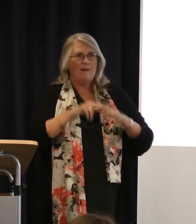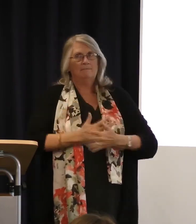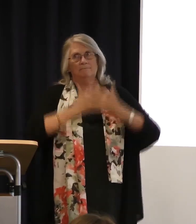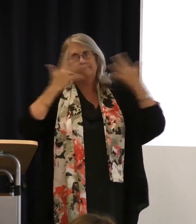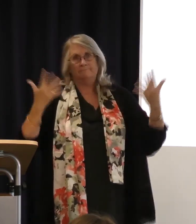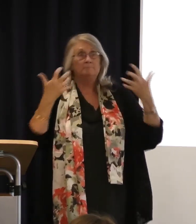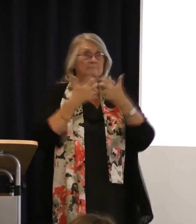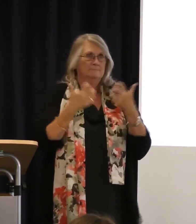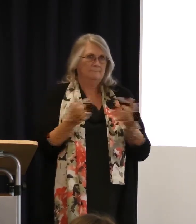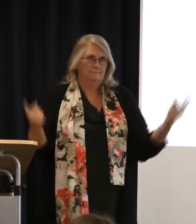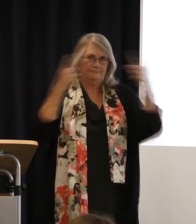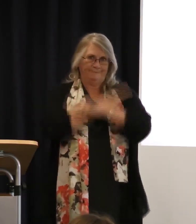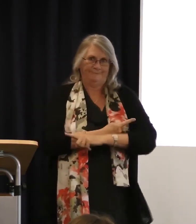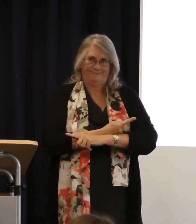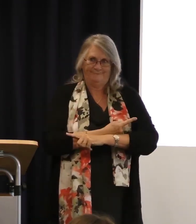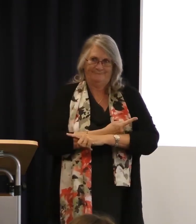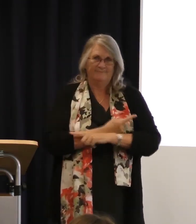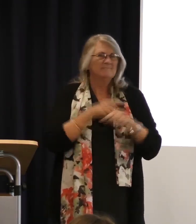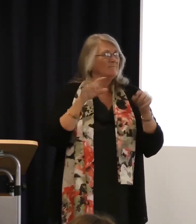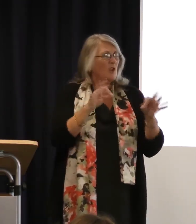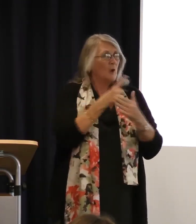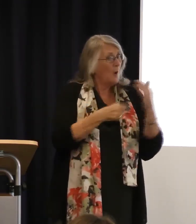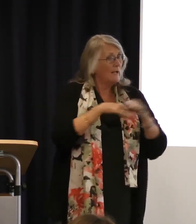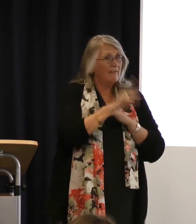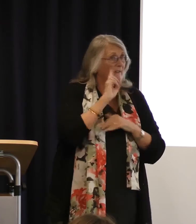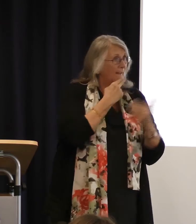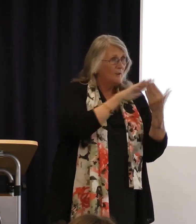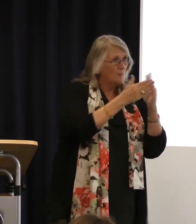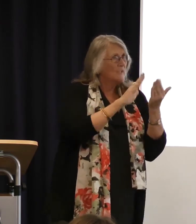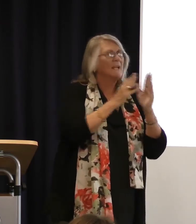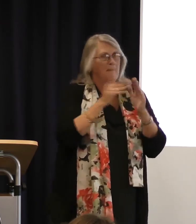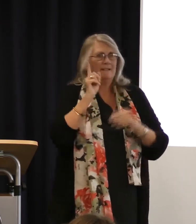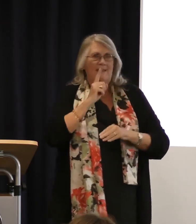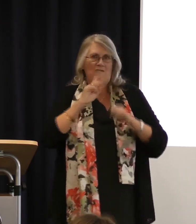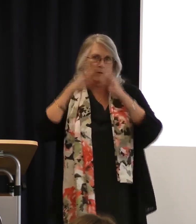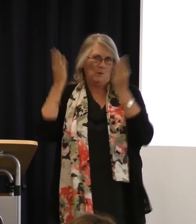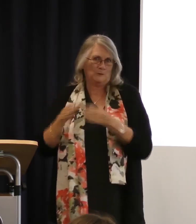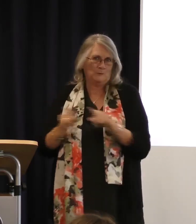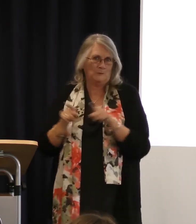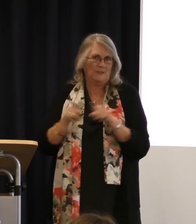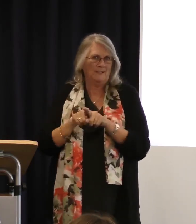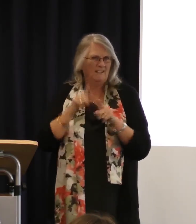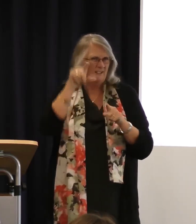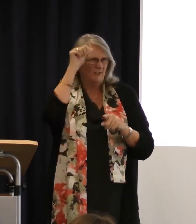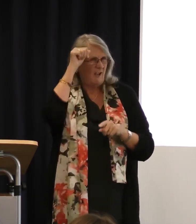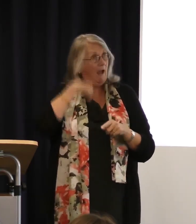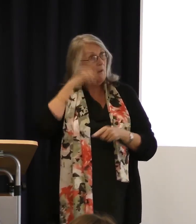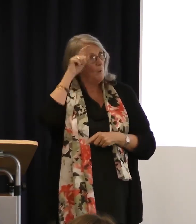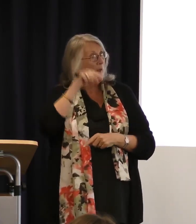So during that time, there were many changes, of course, not just within the deaf community, but in the hearing world as well.